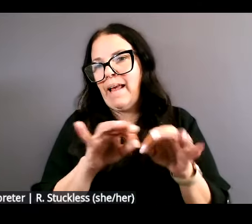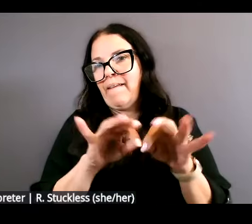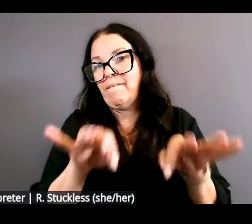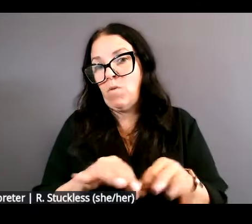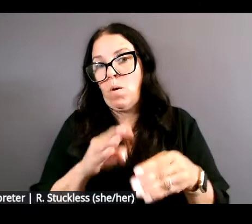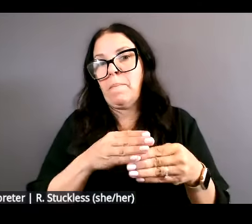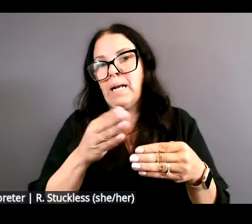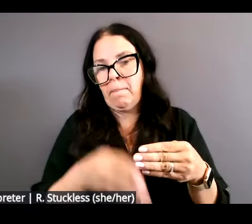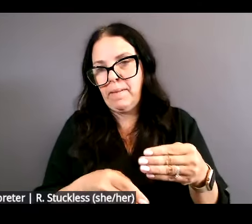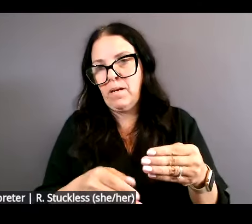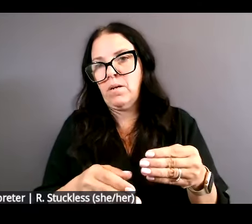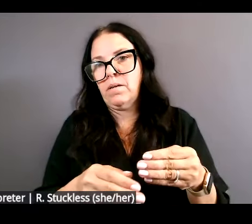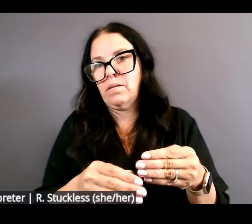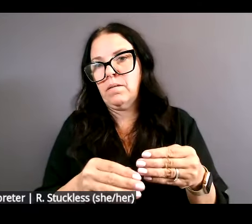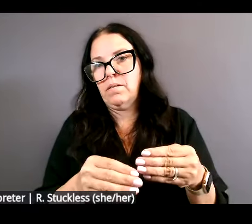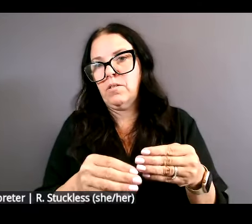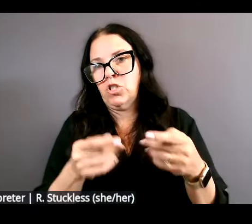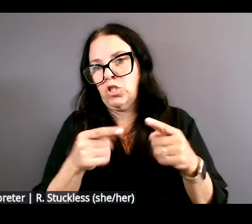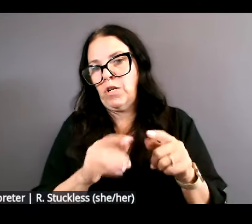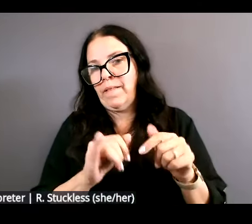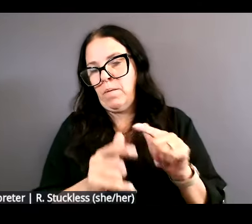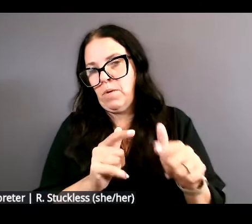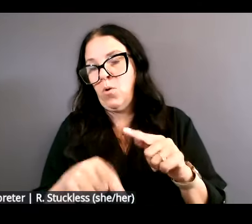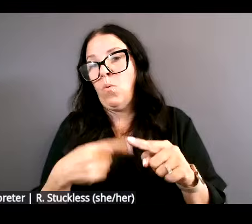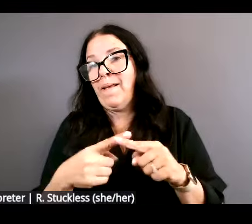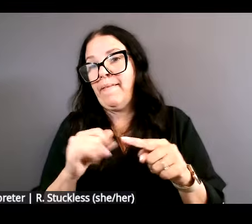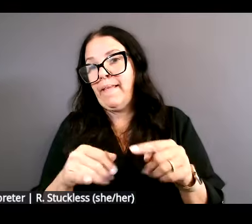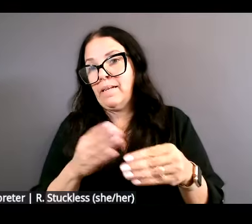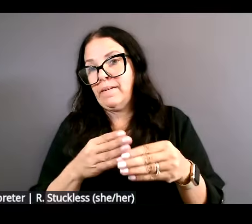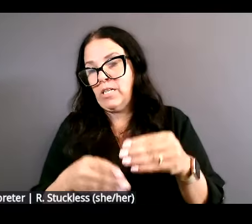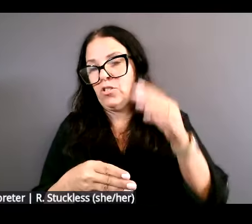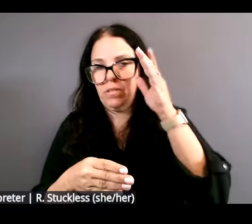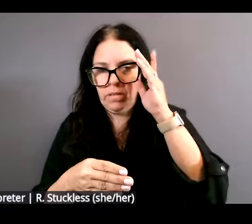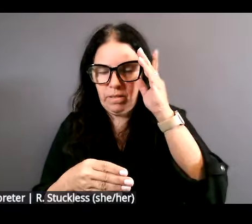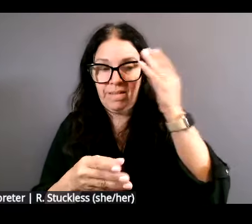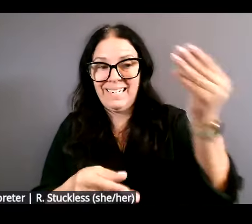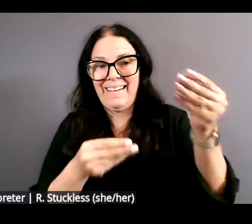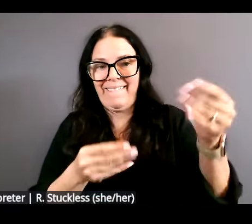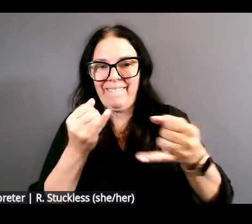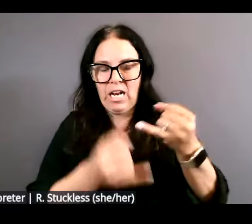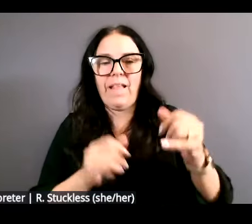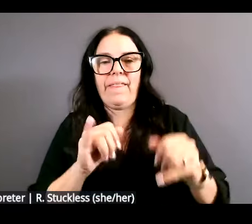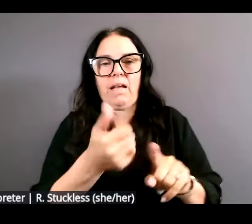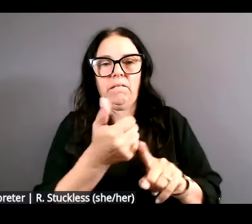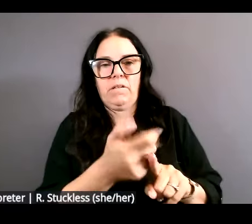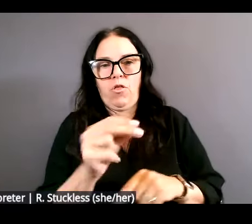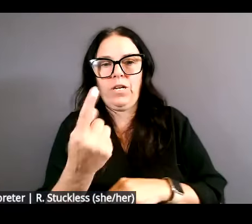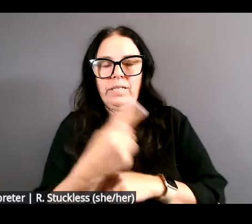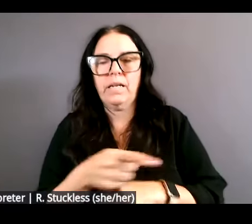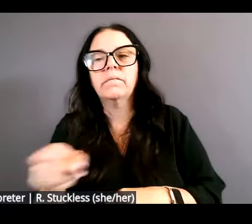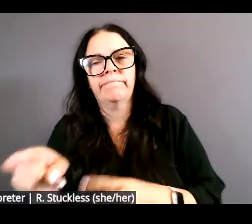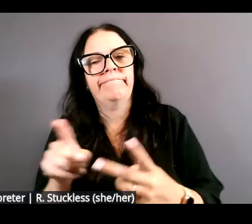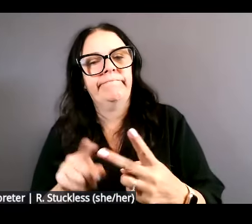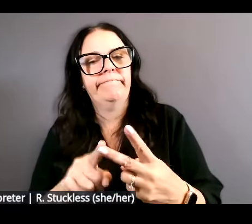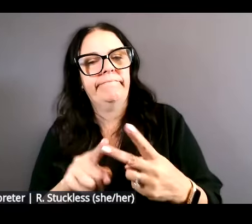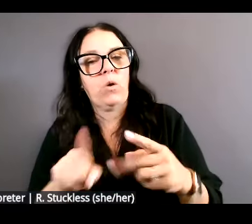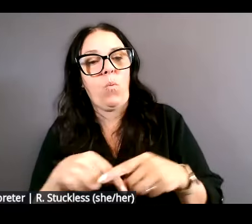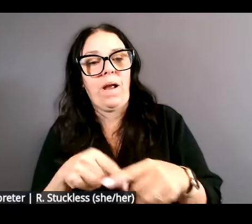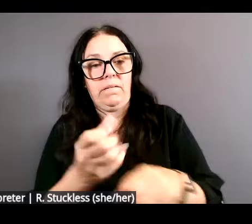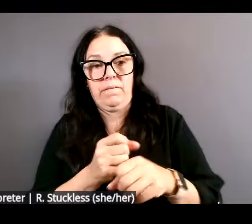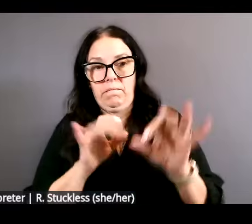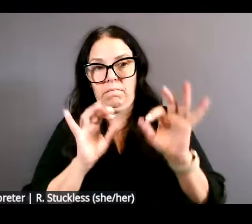with them during your back and forth? Once that's done, they submit a final 30-day clock starts. It would be the latter. How we are